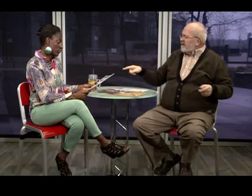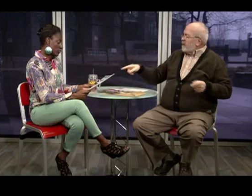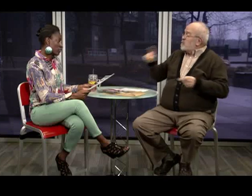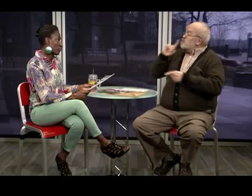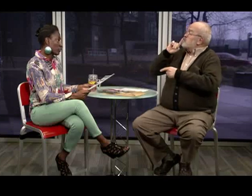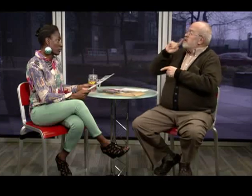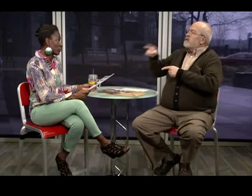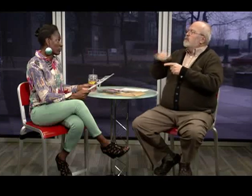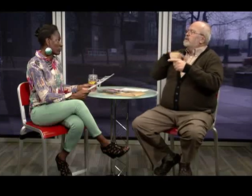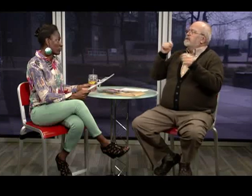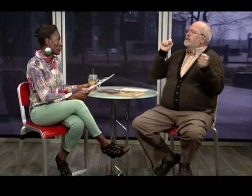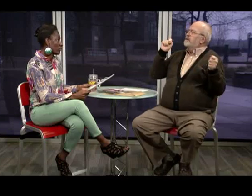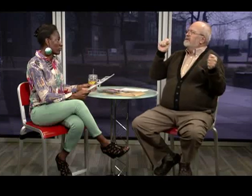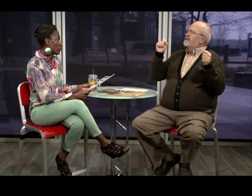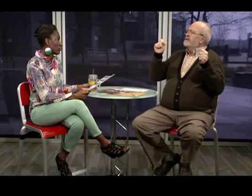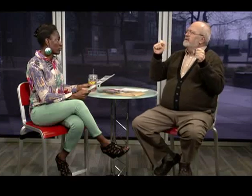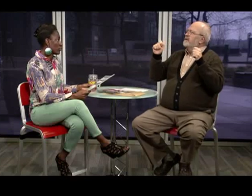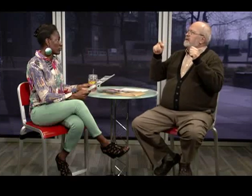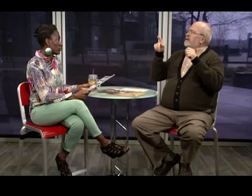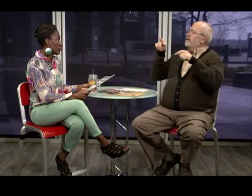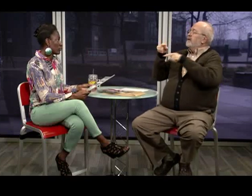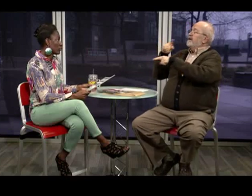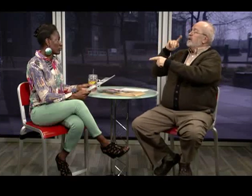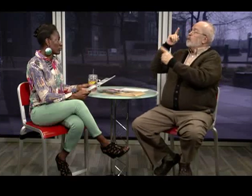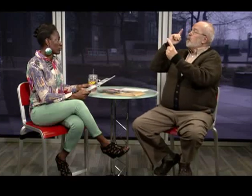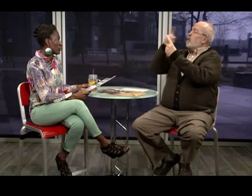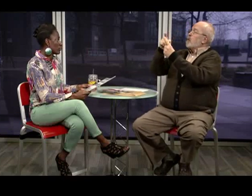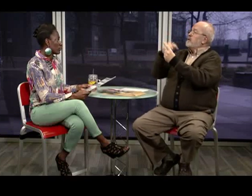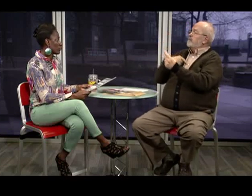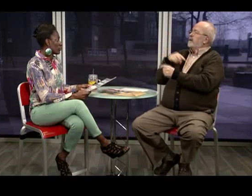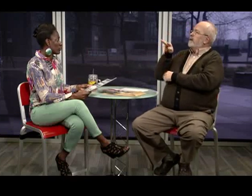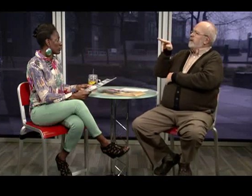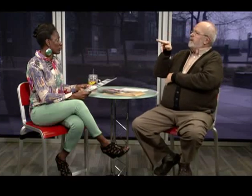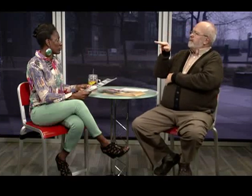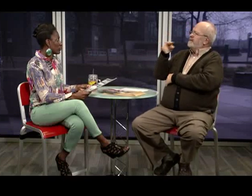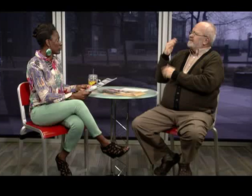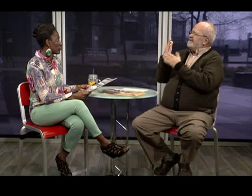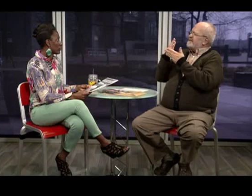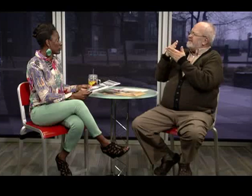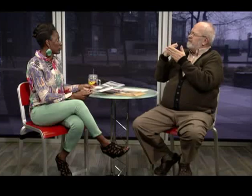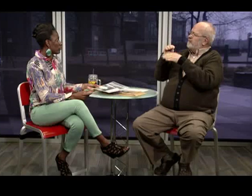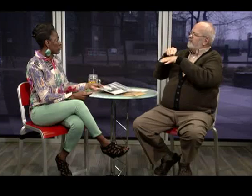It is, really, we are making changes.